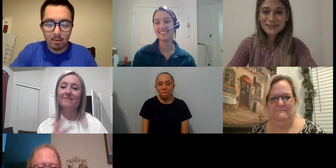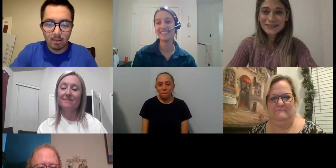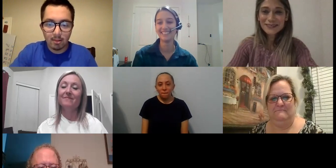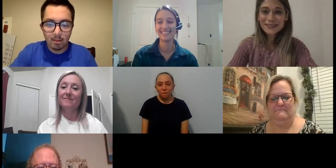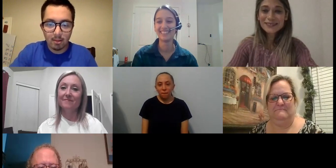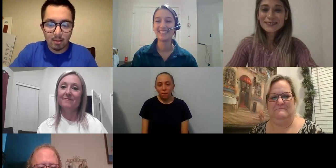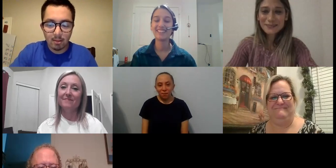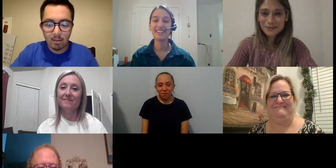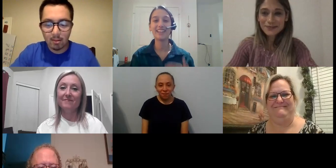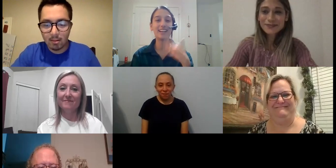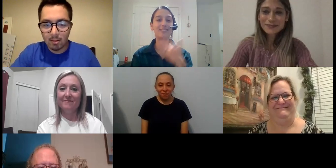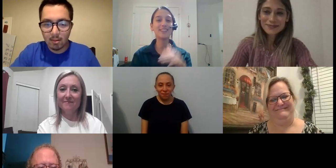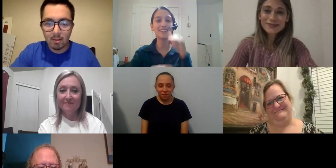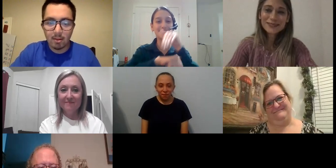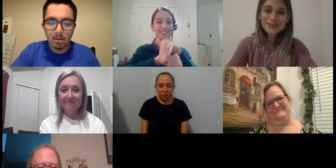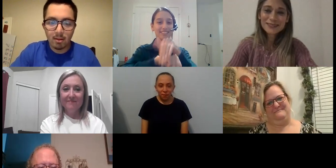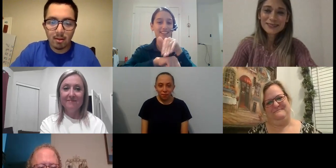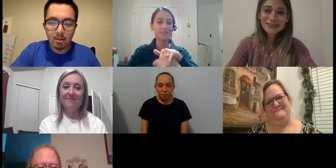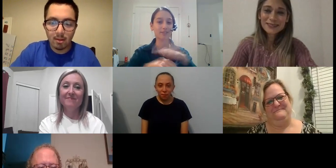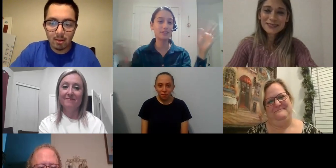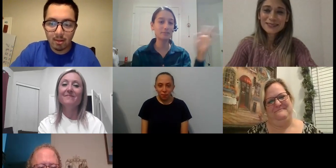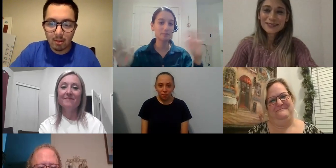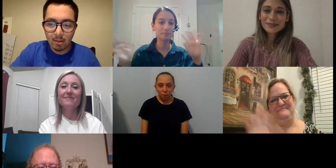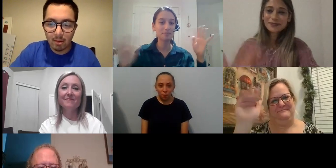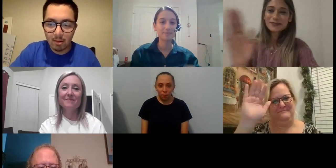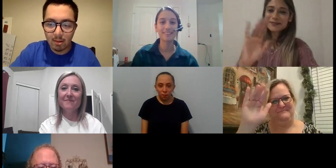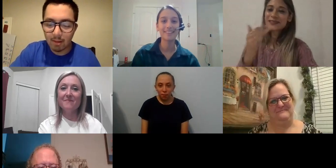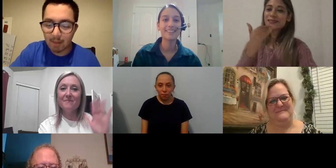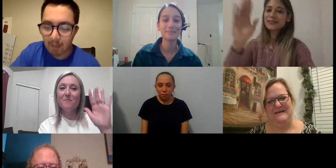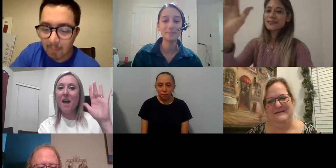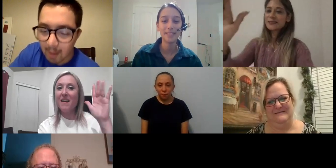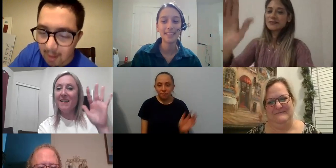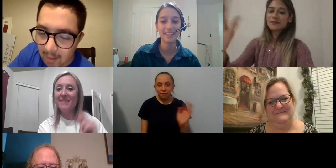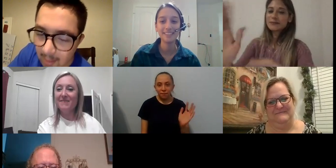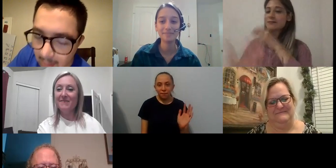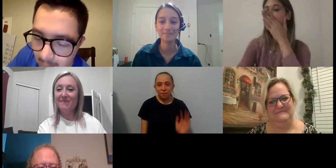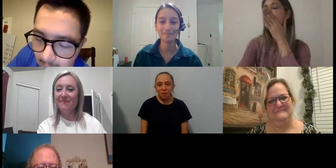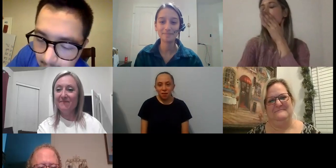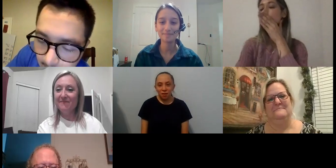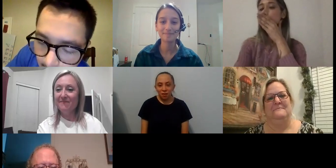Yes. Great. Have a good evening, everyone. Bye. Bye.